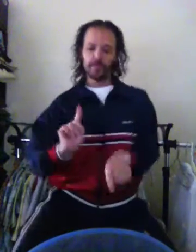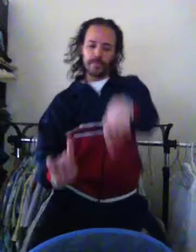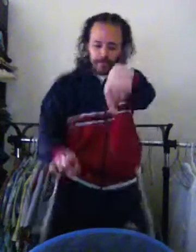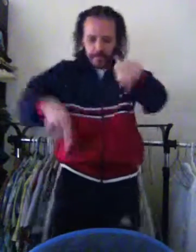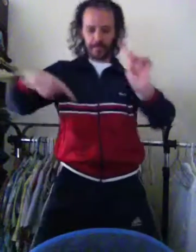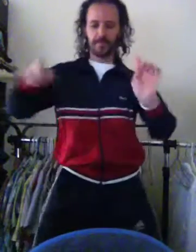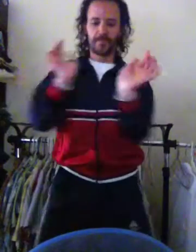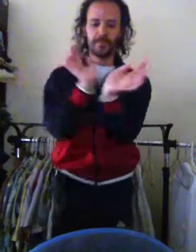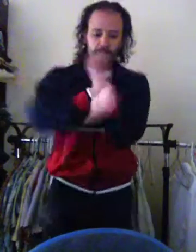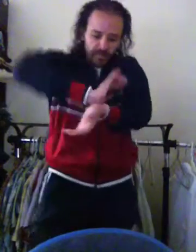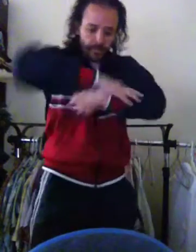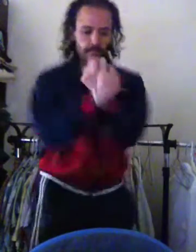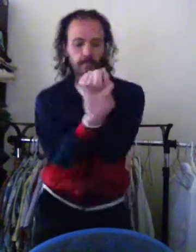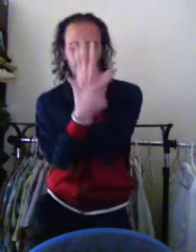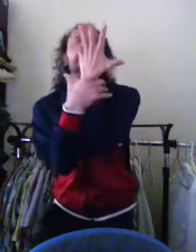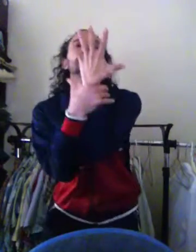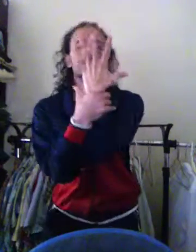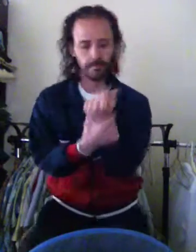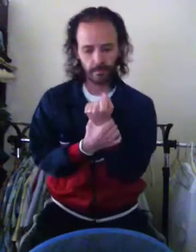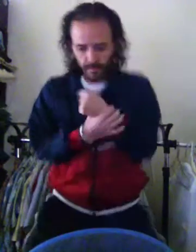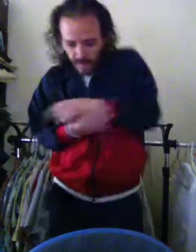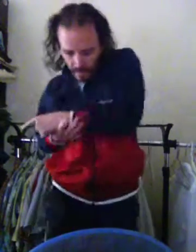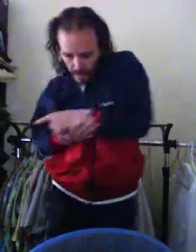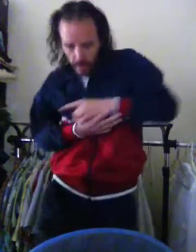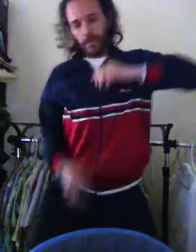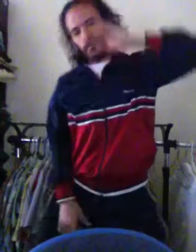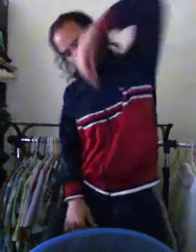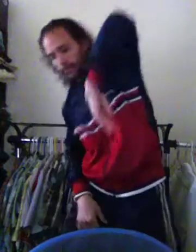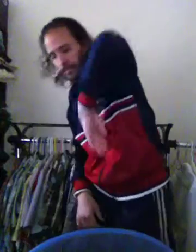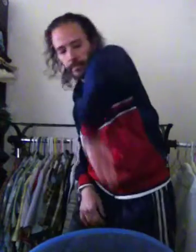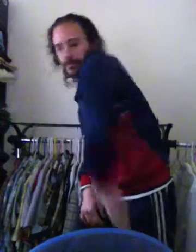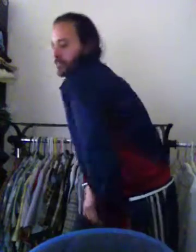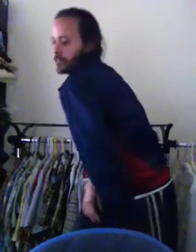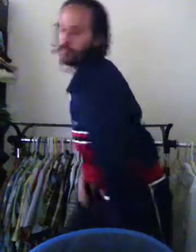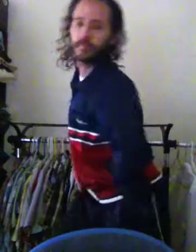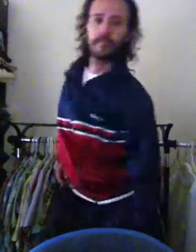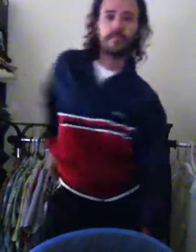If I wake and you're here still, give me a kiss.